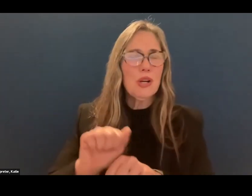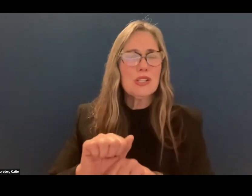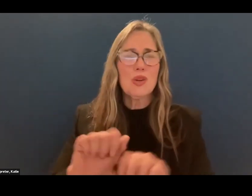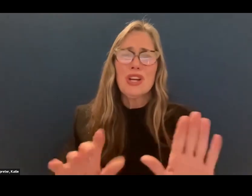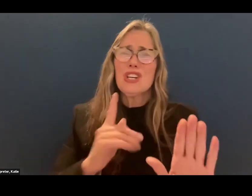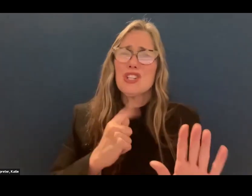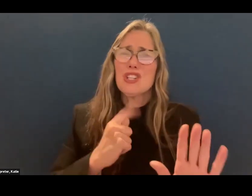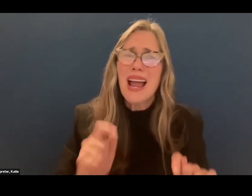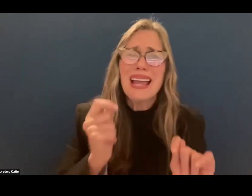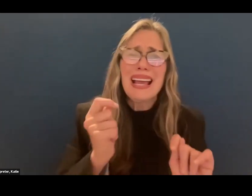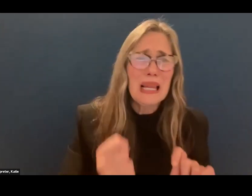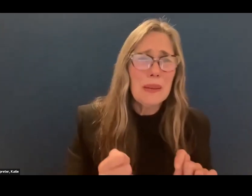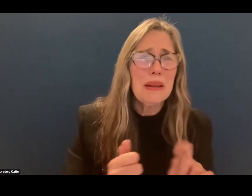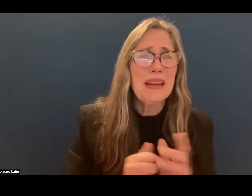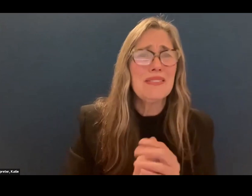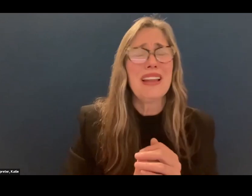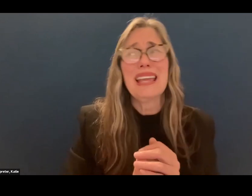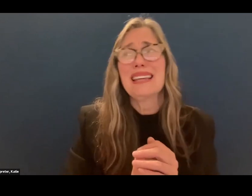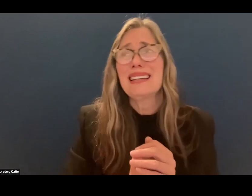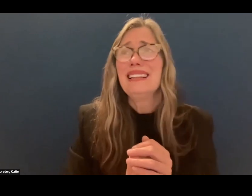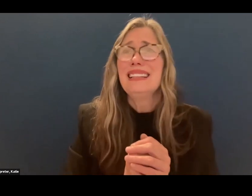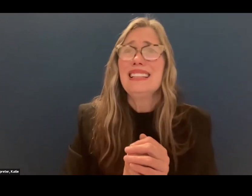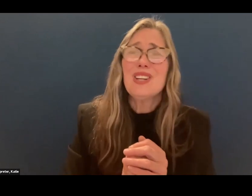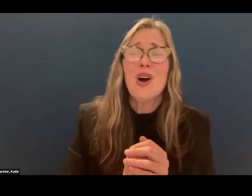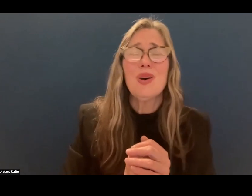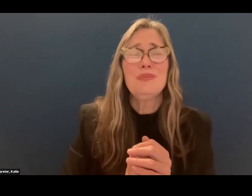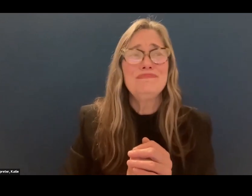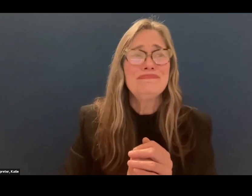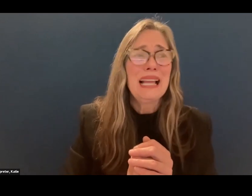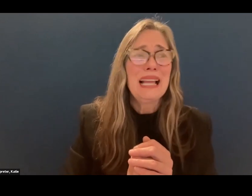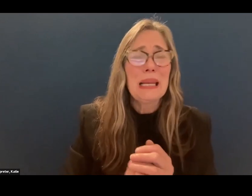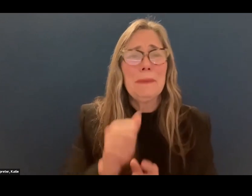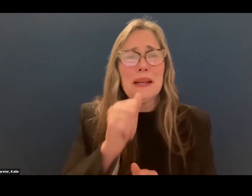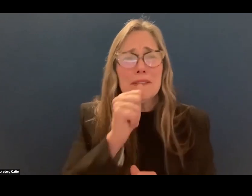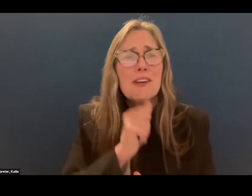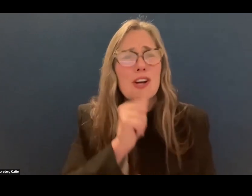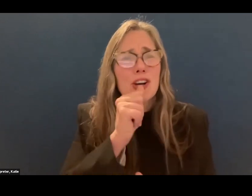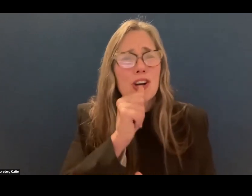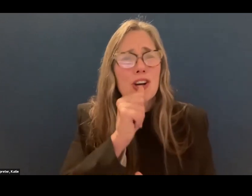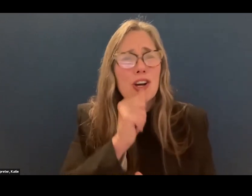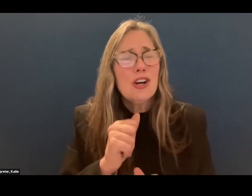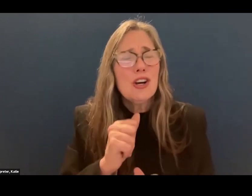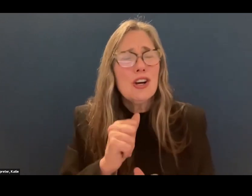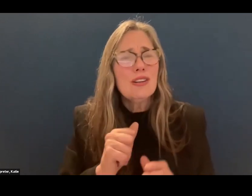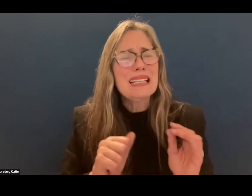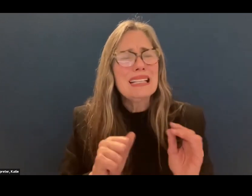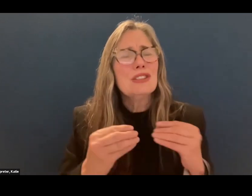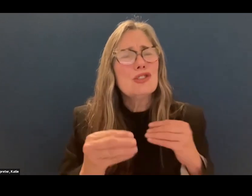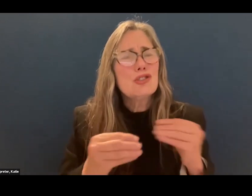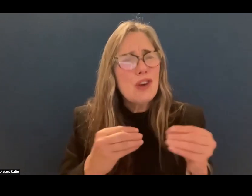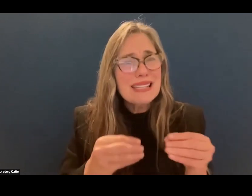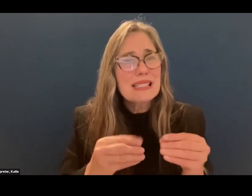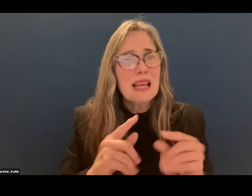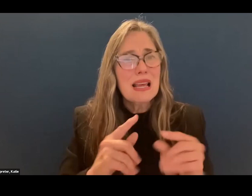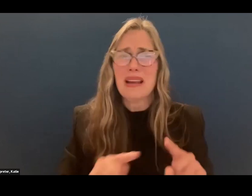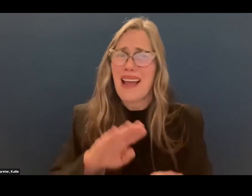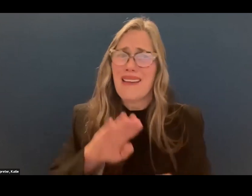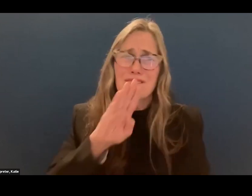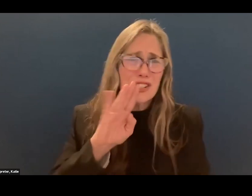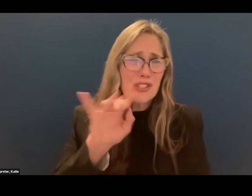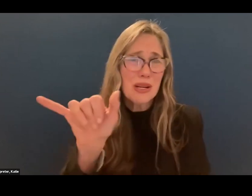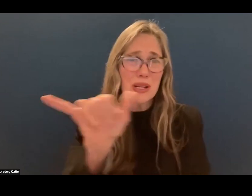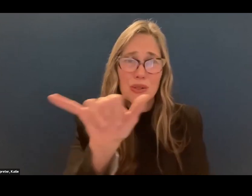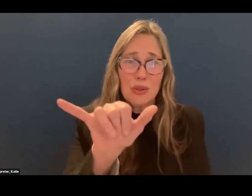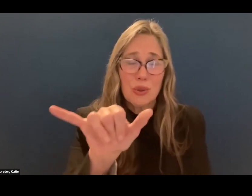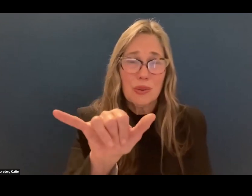that, but I'm frustrated with the grace, But I just want to, I think it's important for we to continue to talk about what it is that we're doing it, because